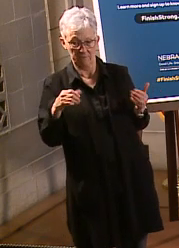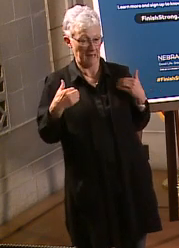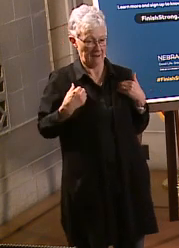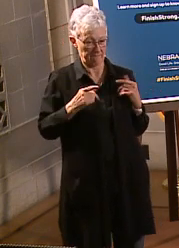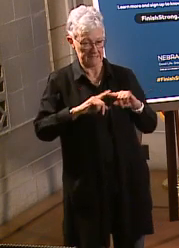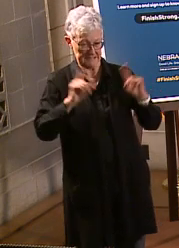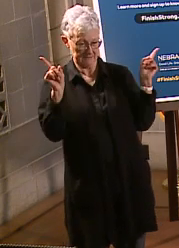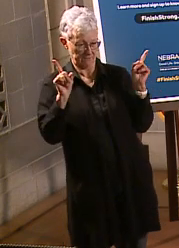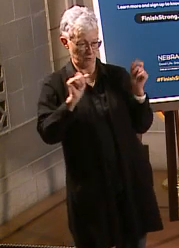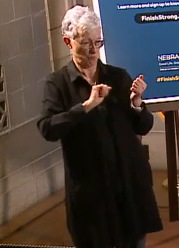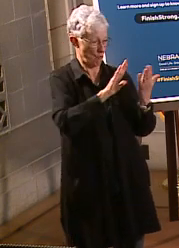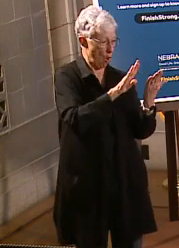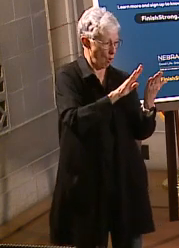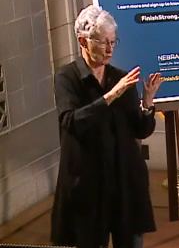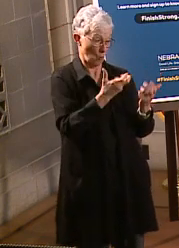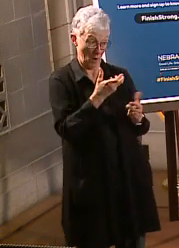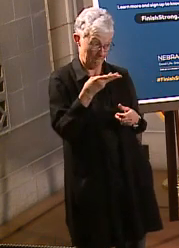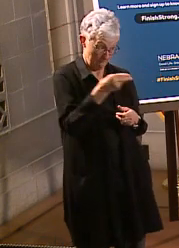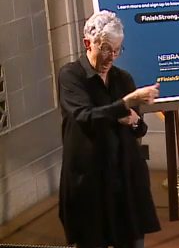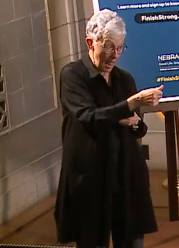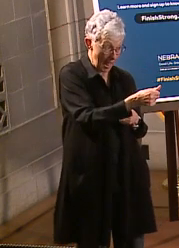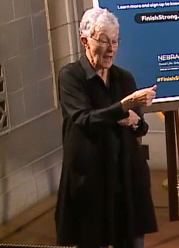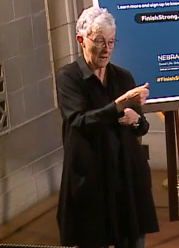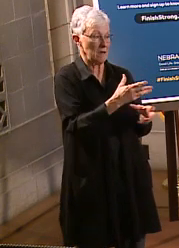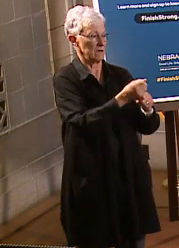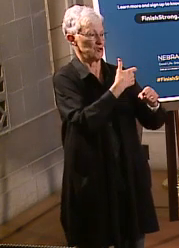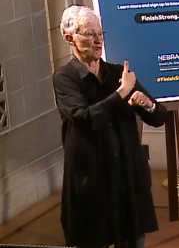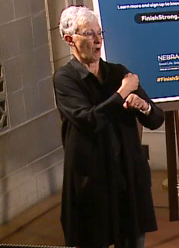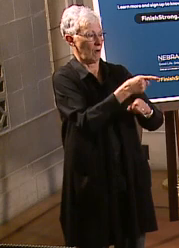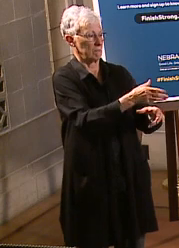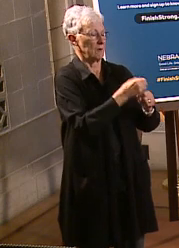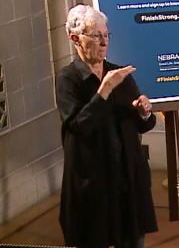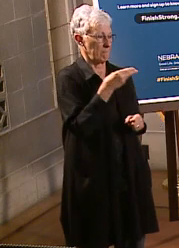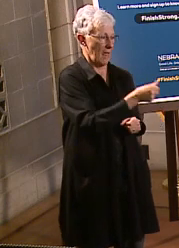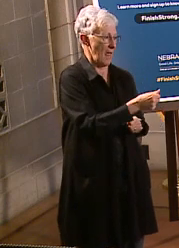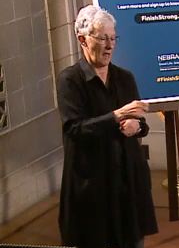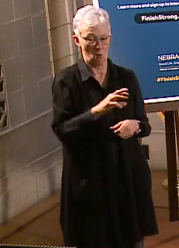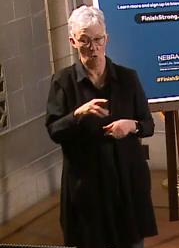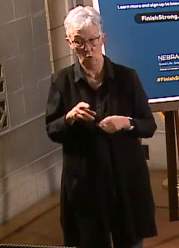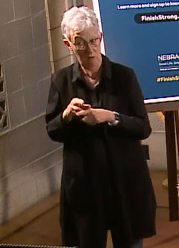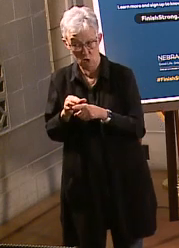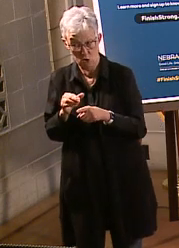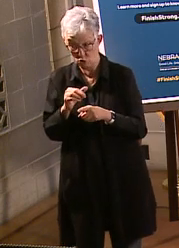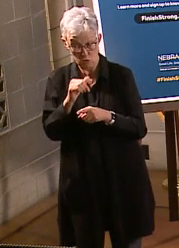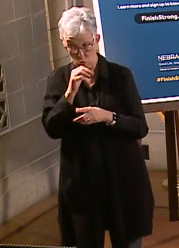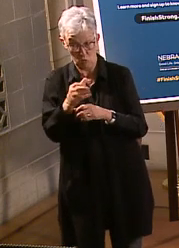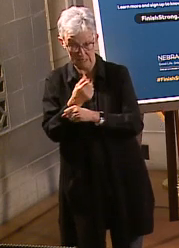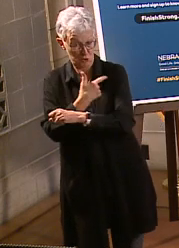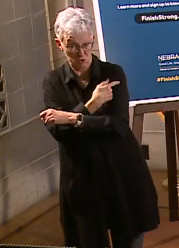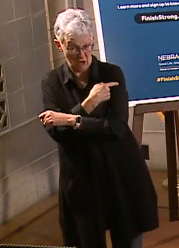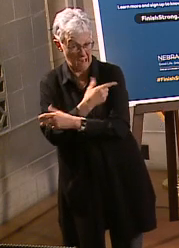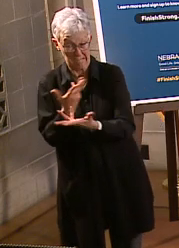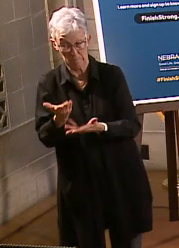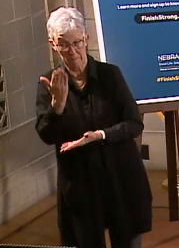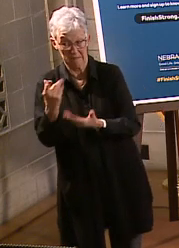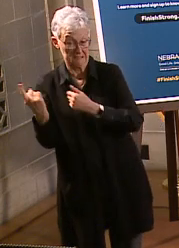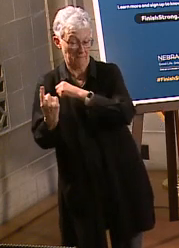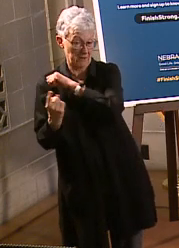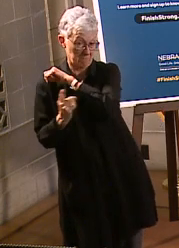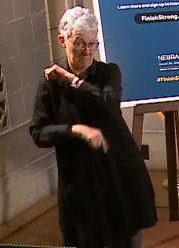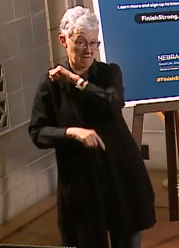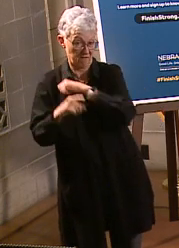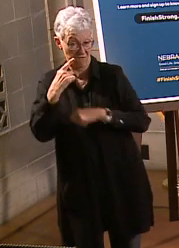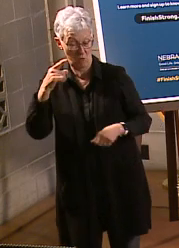an incentive, if that's what a business decides to do and they see that it works for them, then by all means.